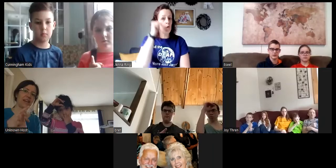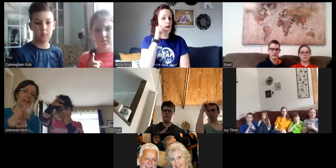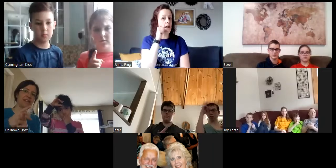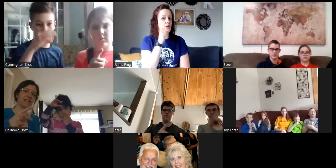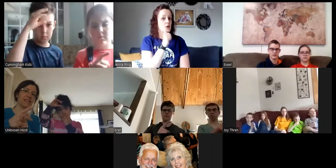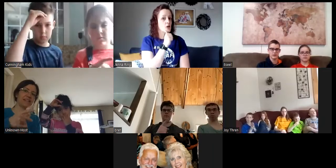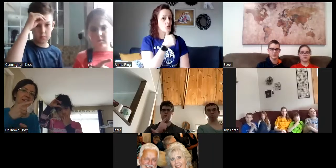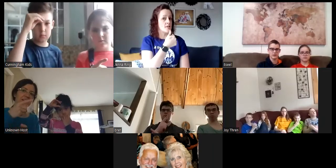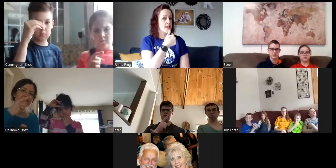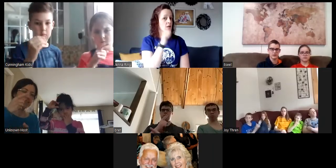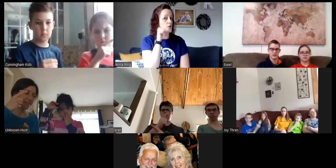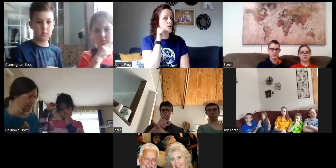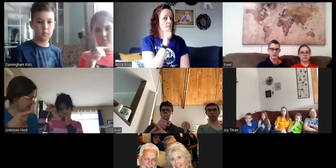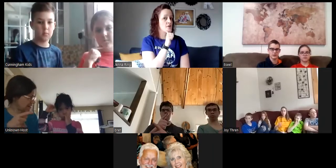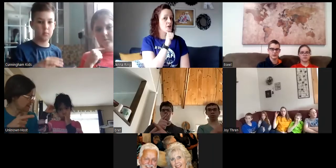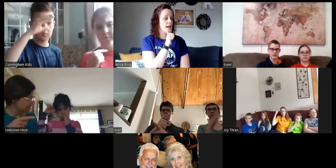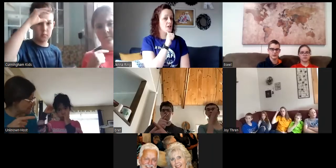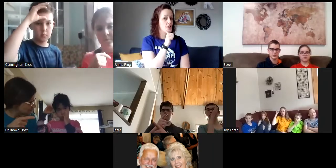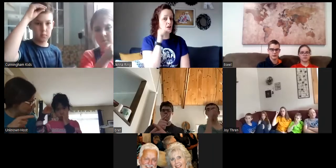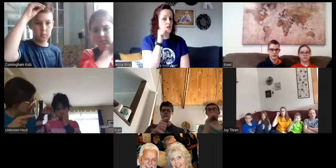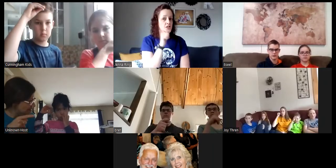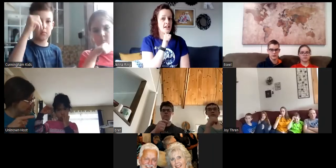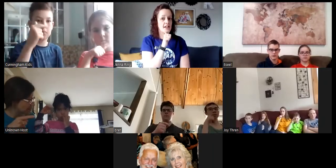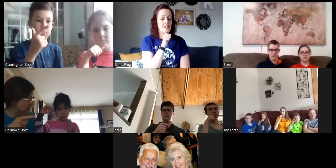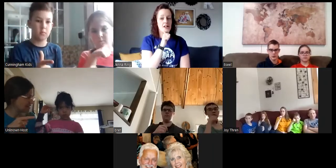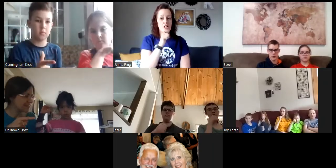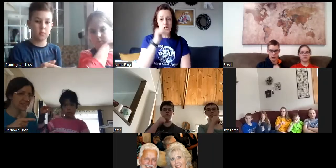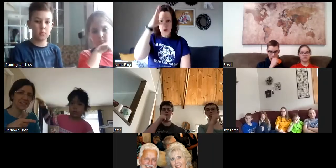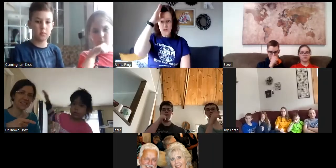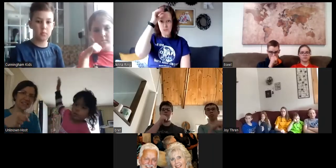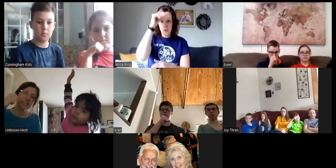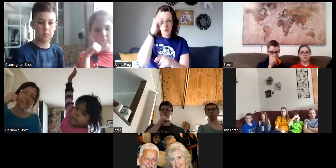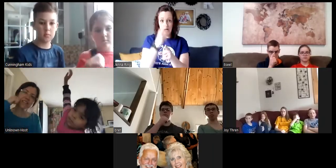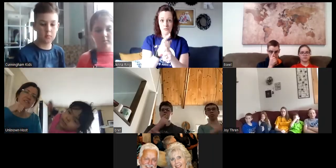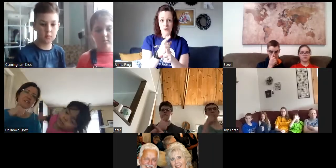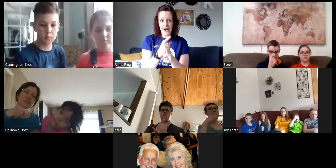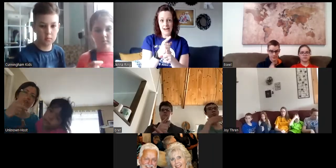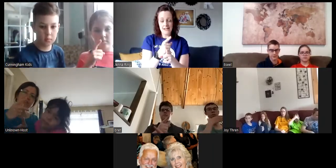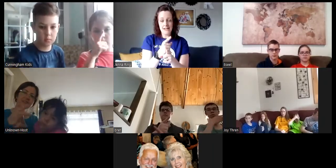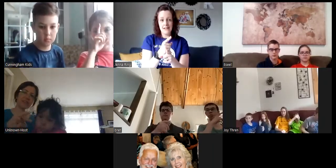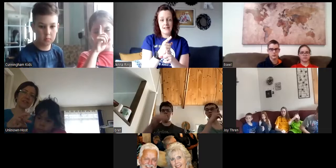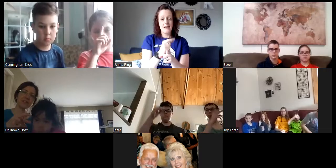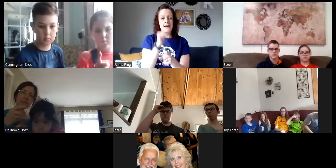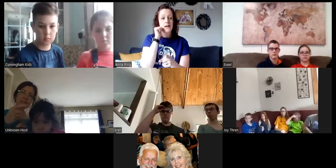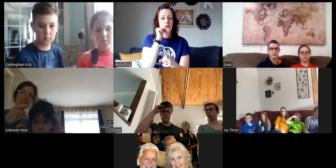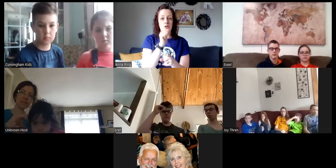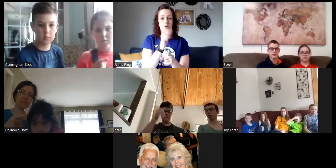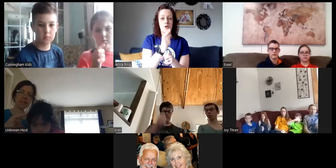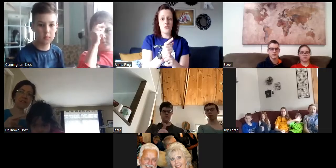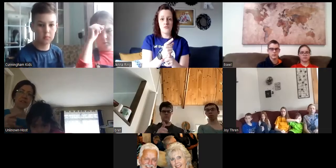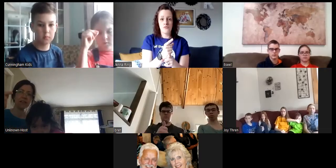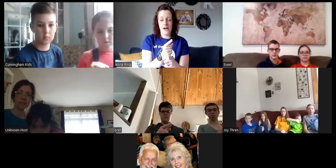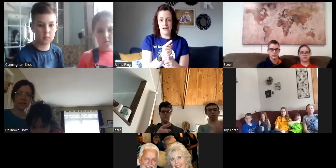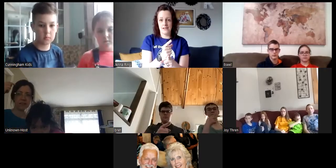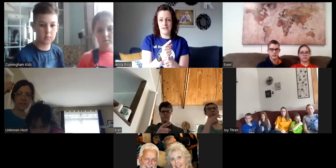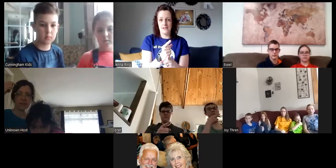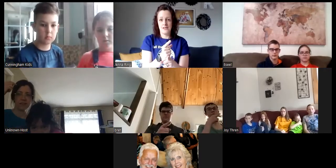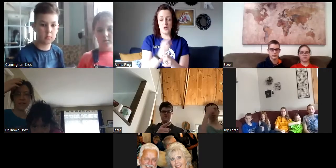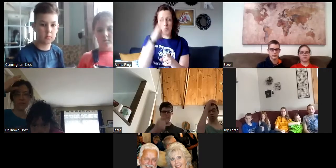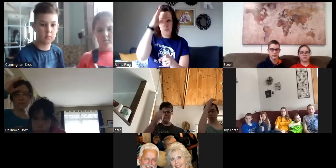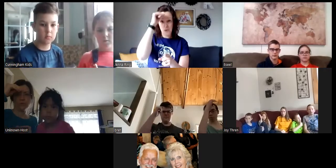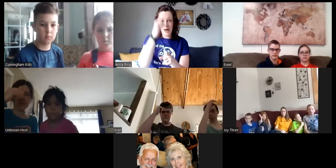sign for boy and girl. You take your thumb and drag it along your cheek. So it's boy, right, and girl,